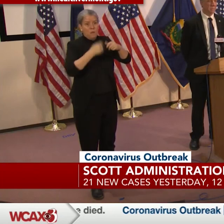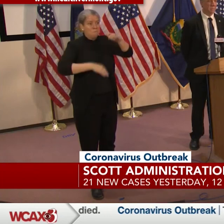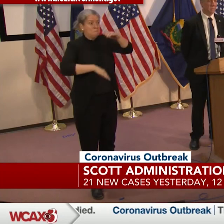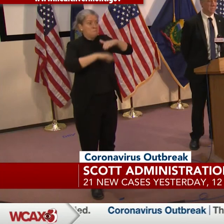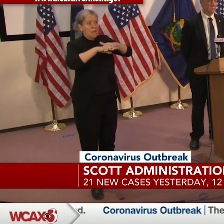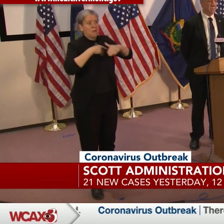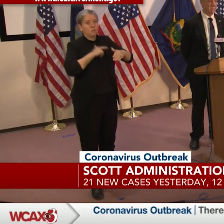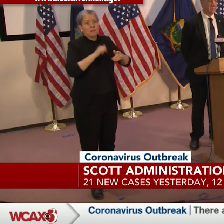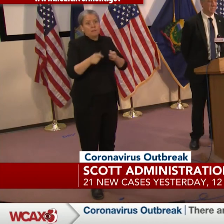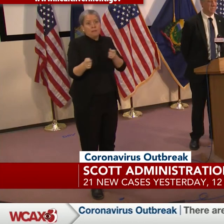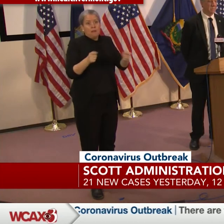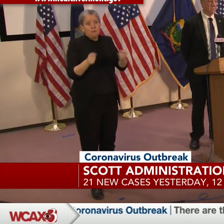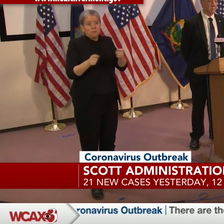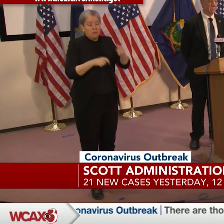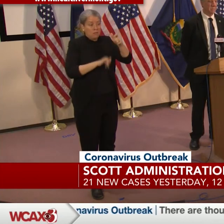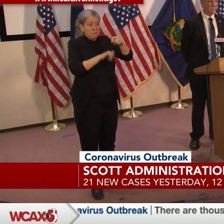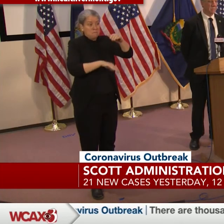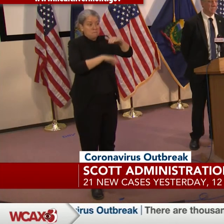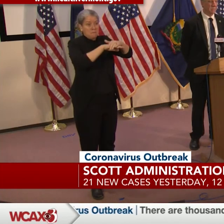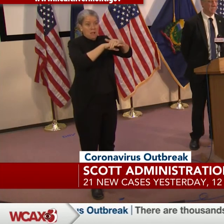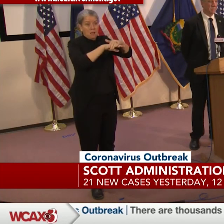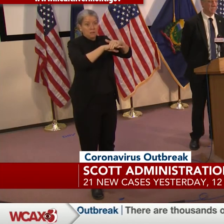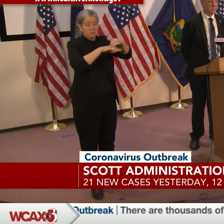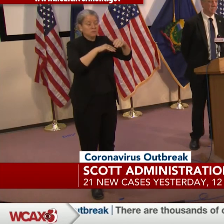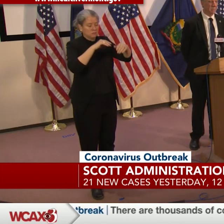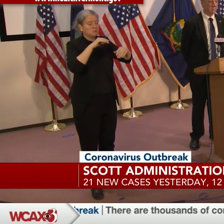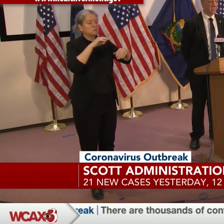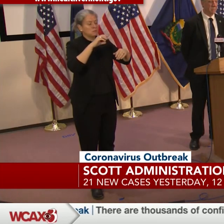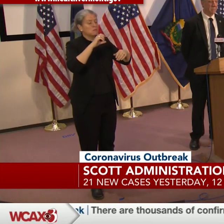and vents, and that surge will be